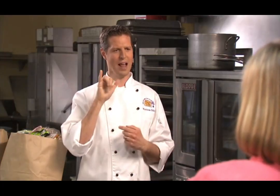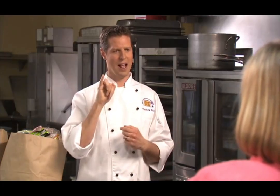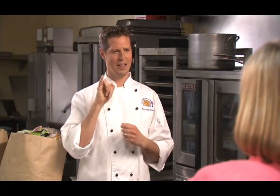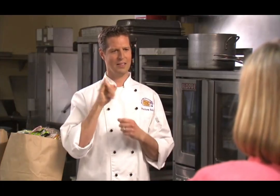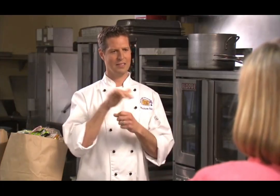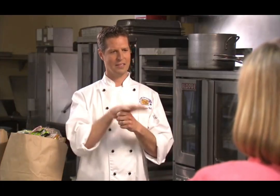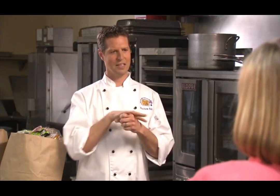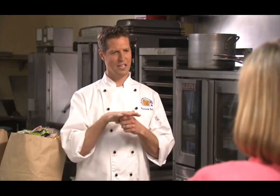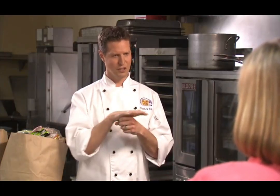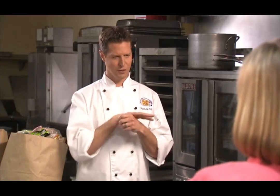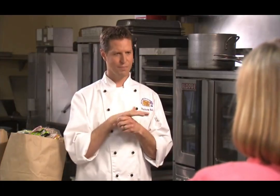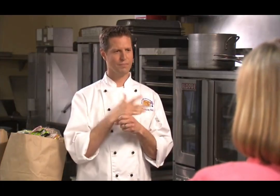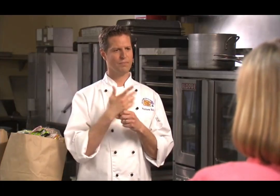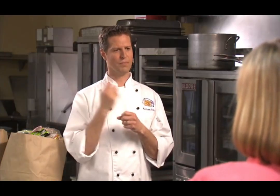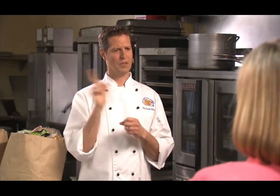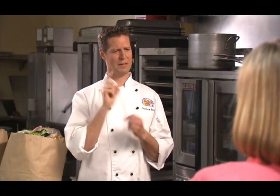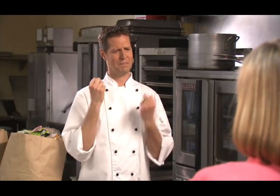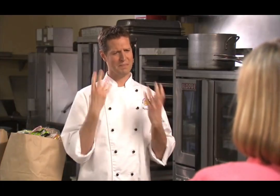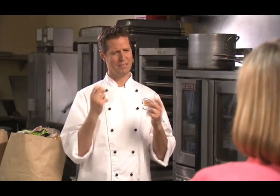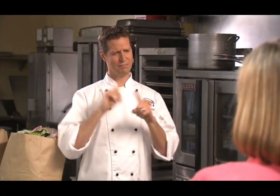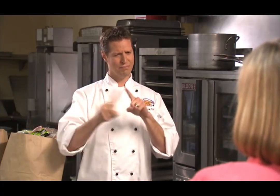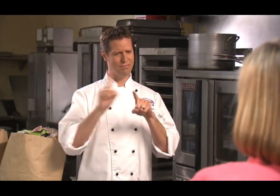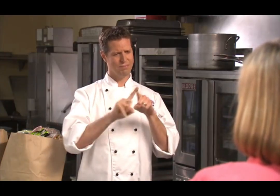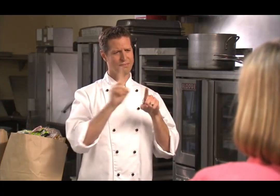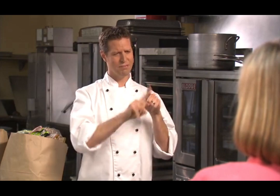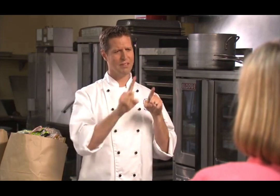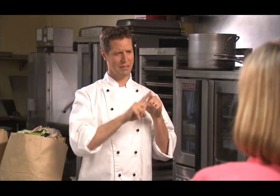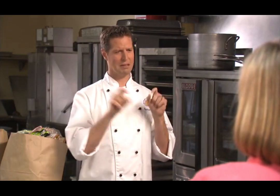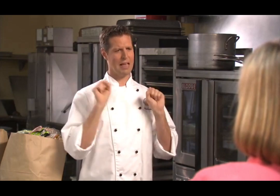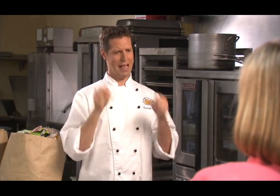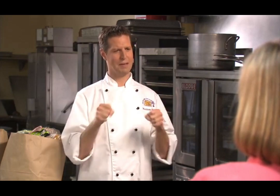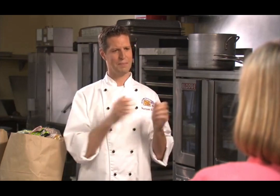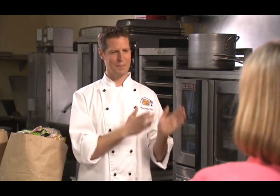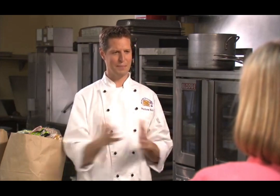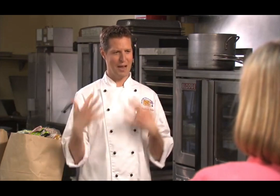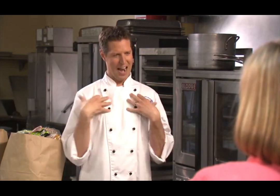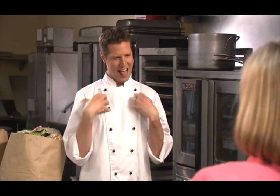deli section where you will find many items to help with the preparation of healthy meals.